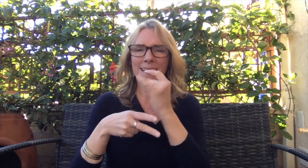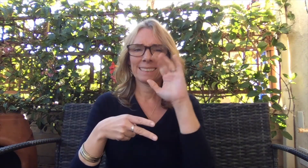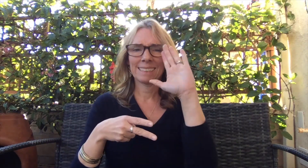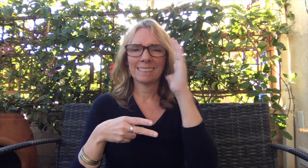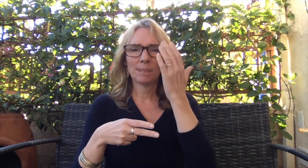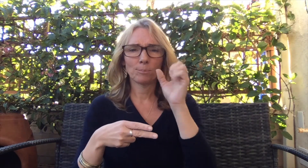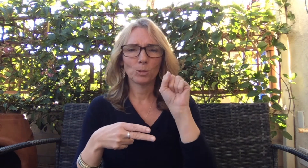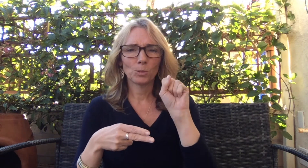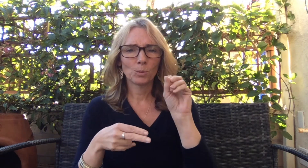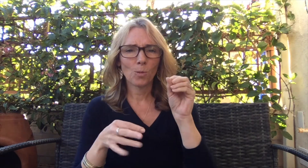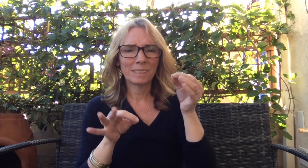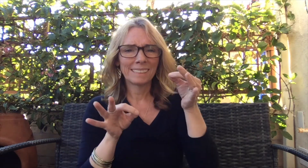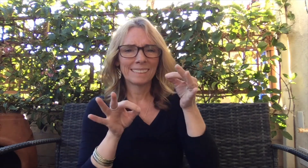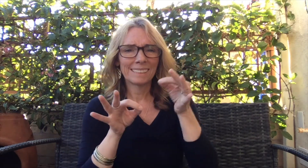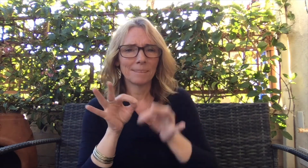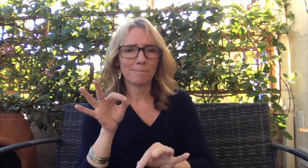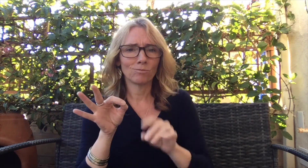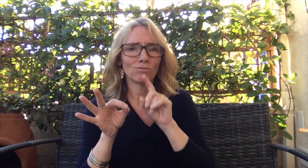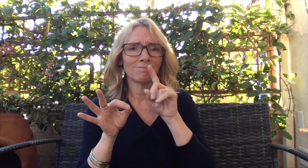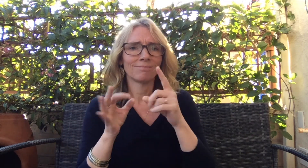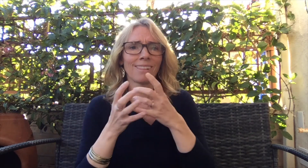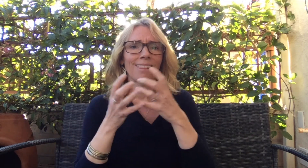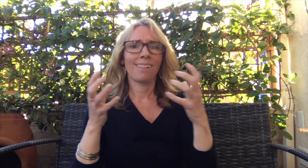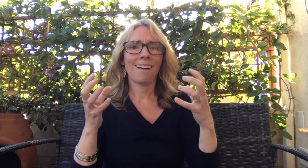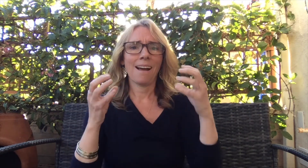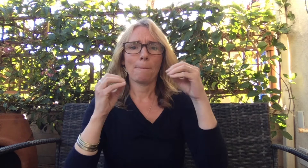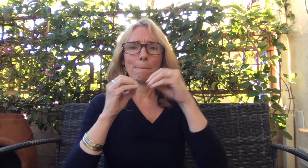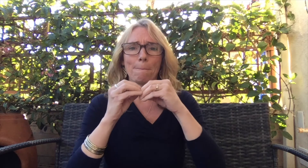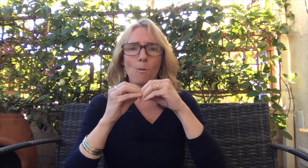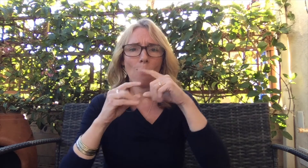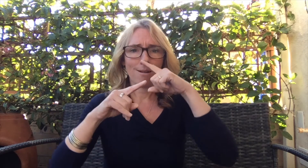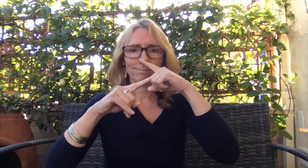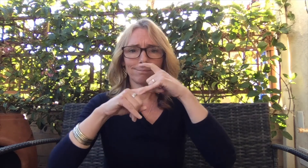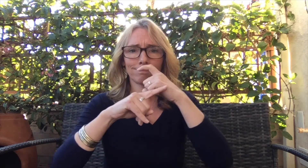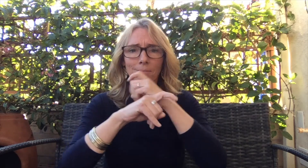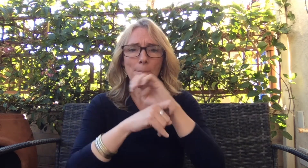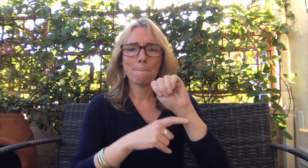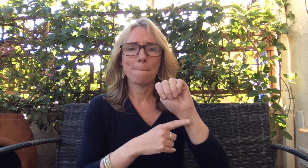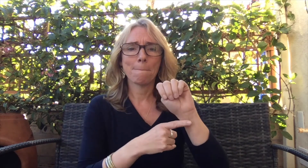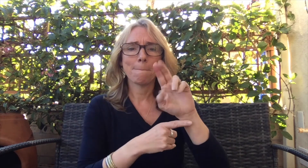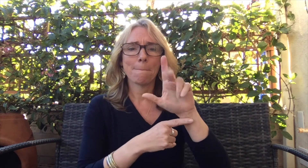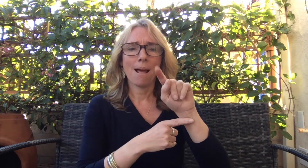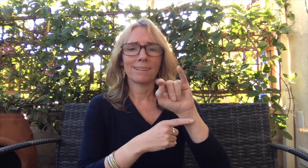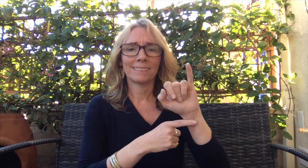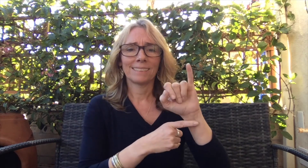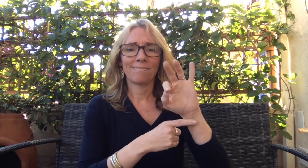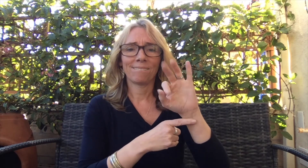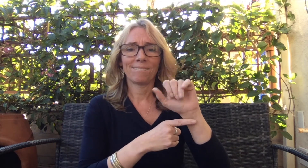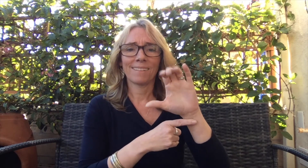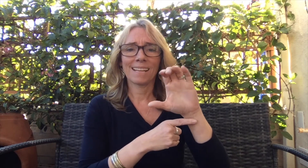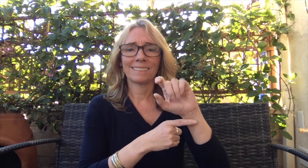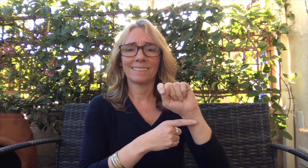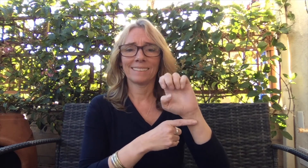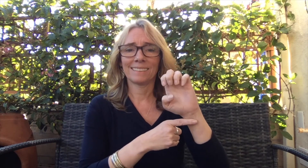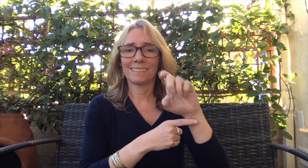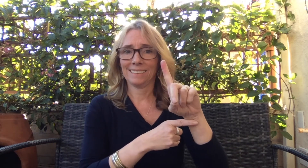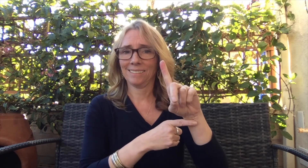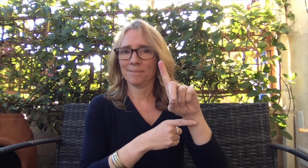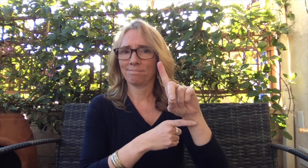those two words, to simplify it to those two words, seems like it's not enough because truly